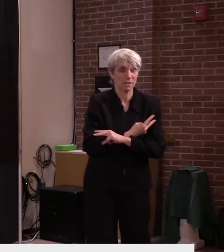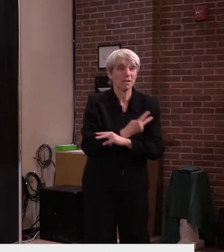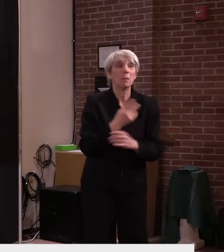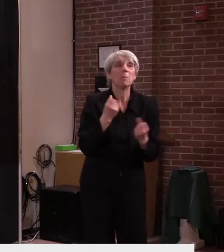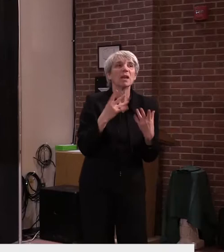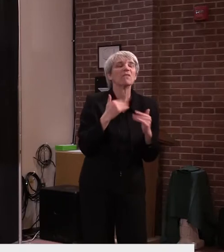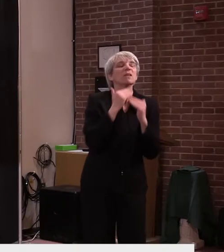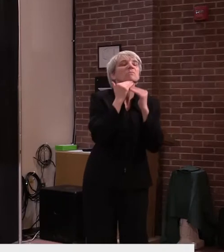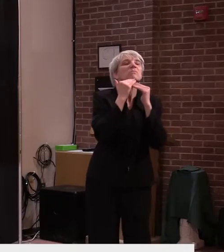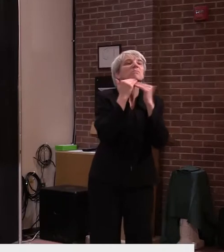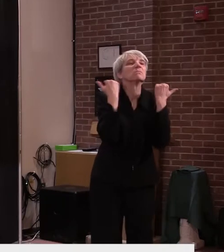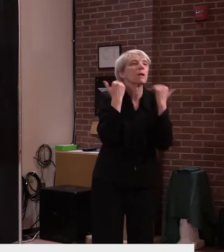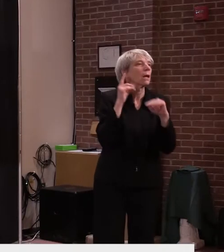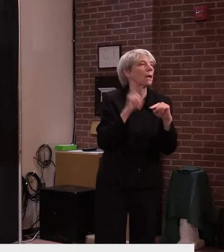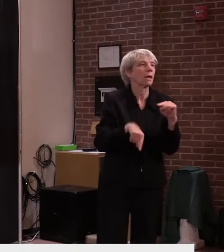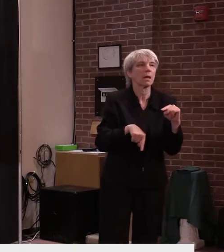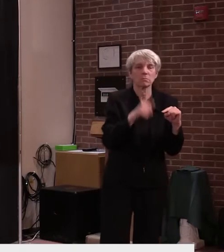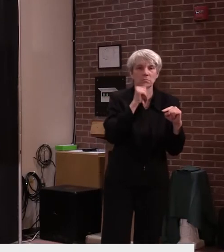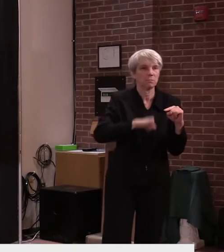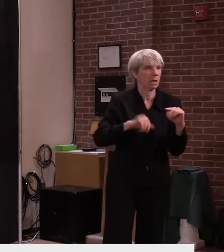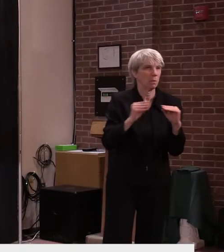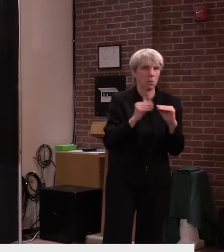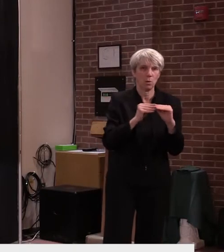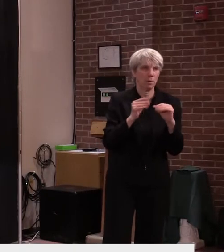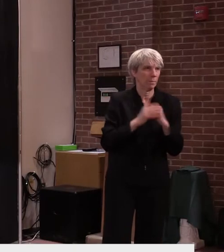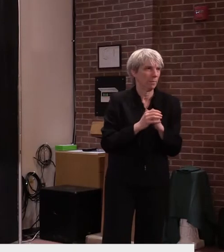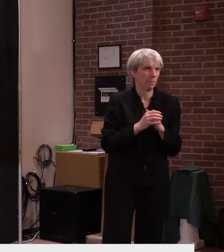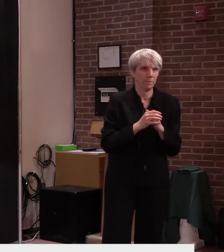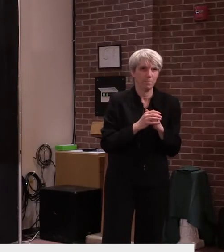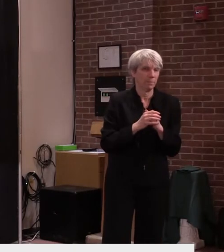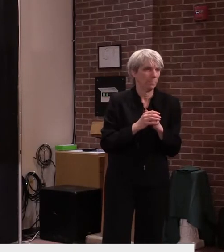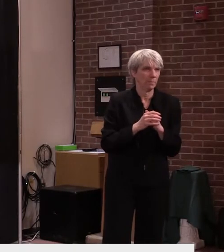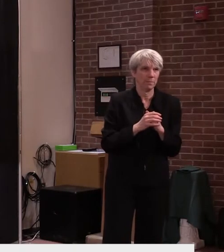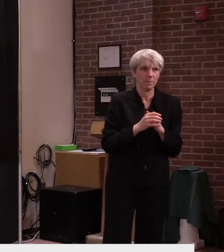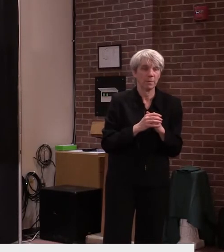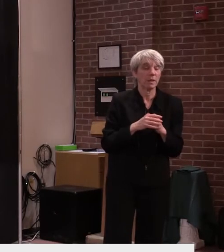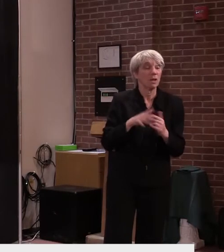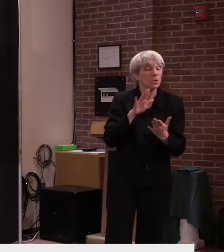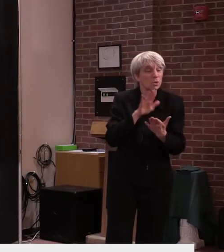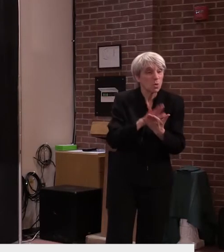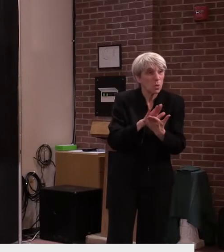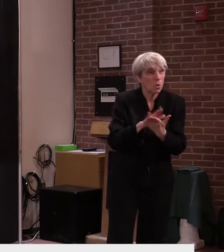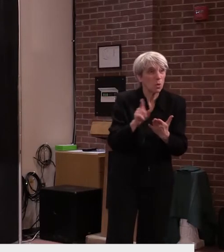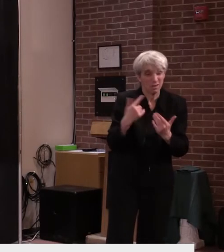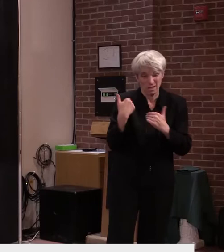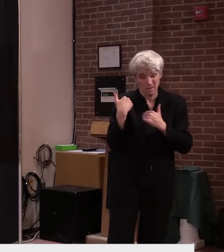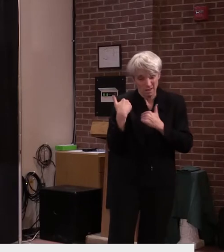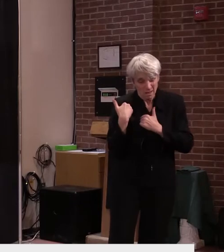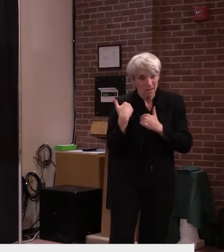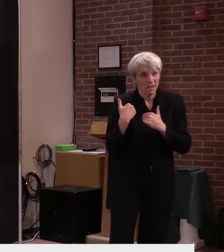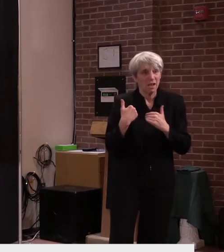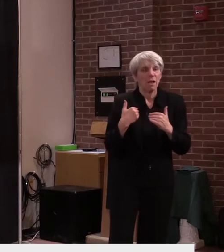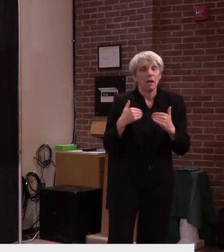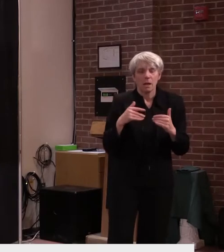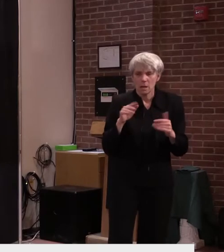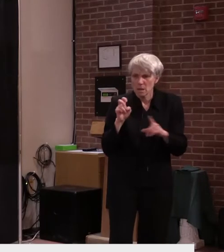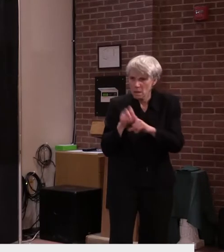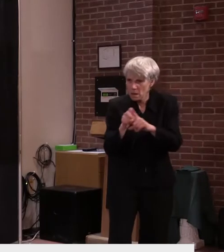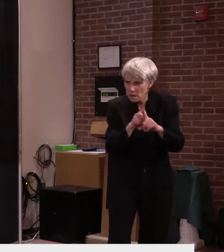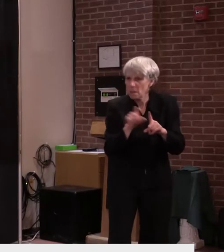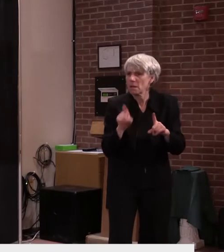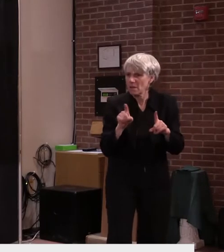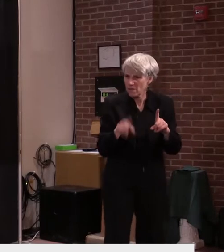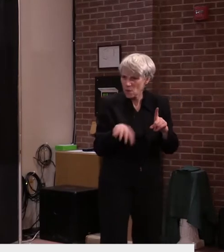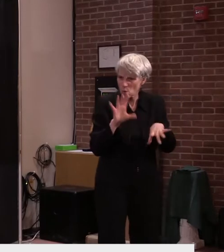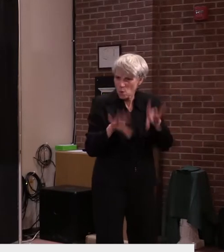The work done in schools to create line lists and to painstakingly contact trace, which we don't